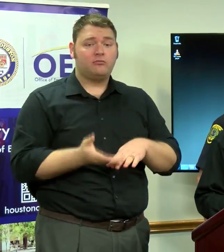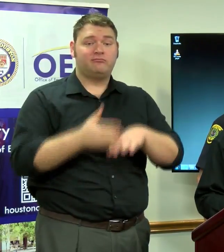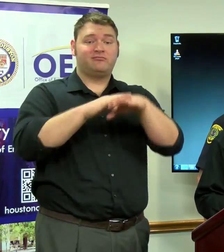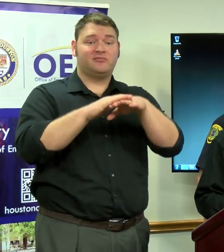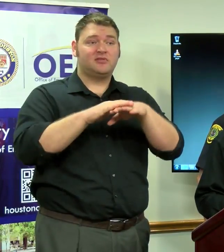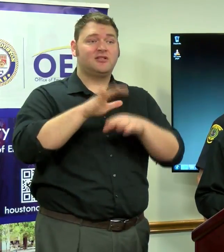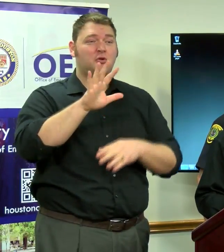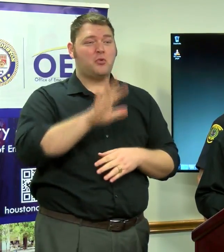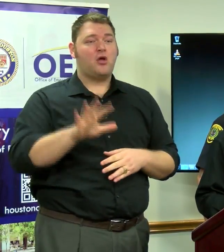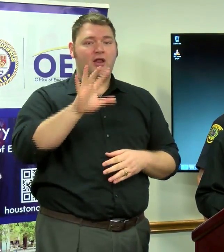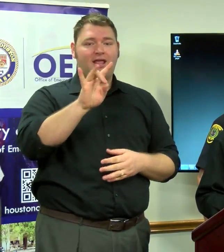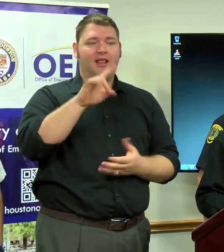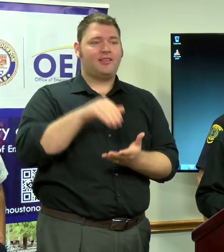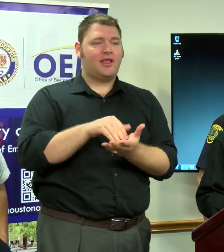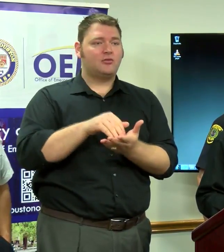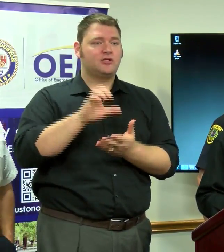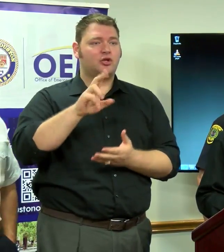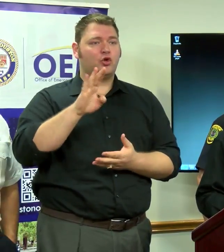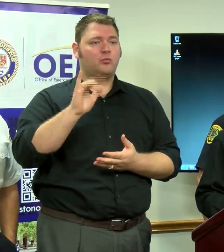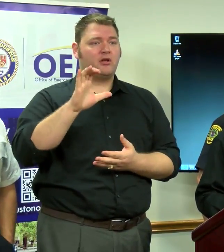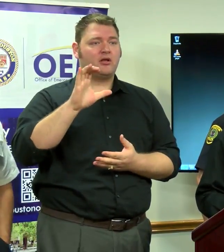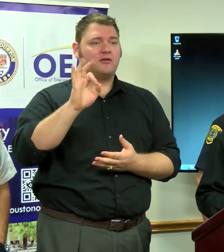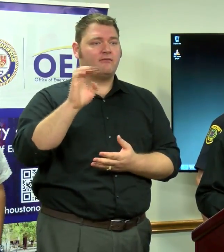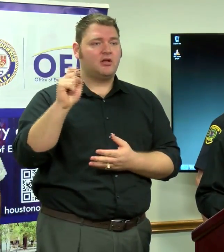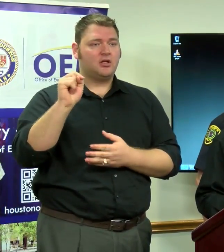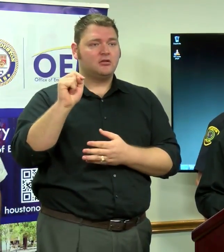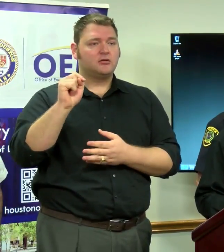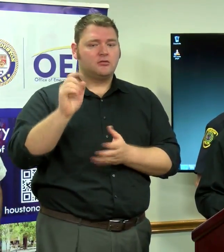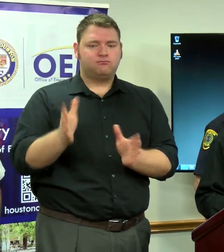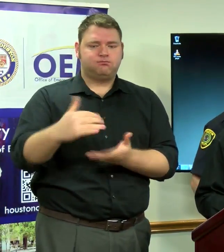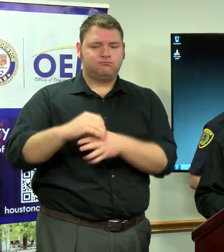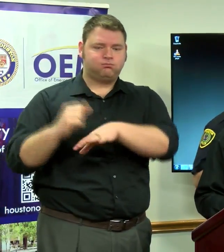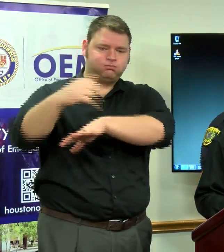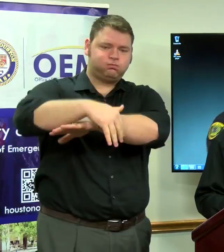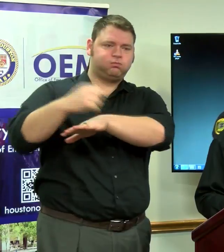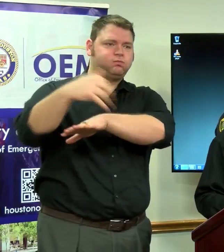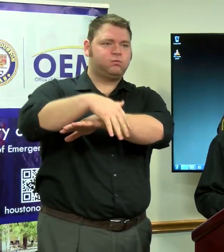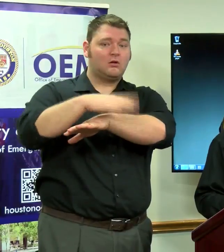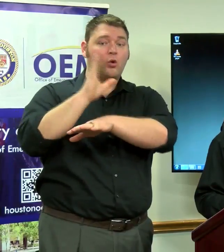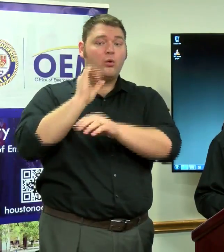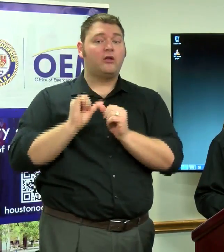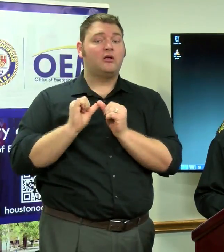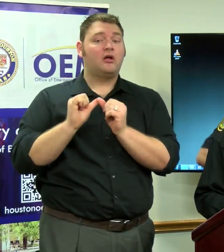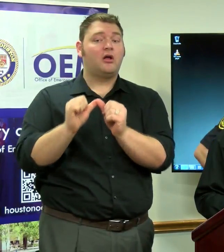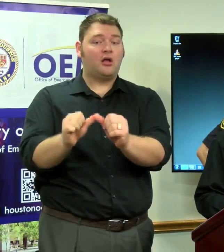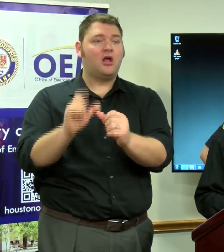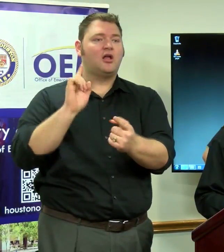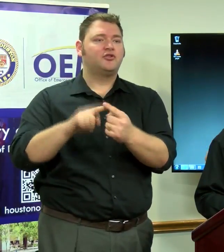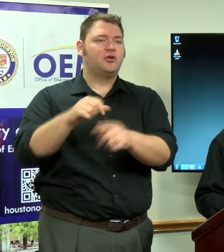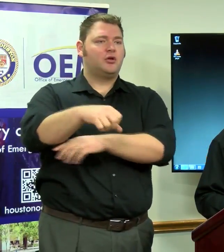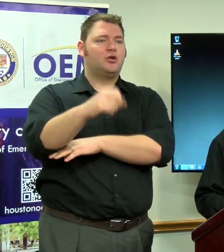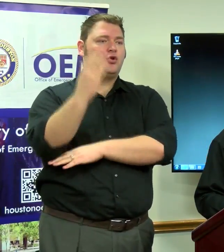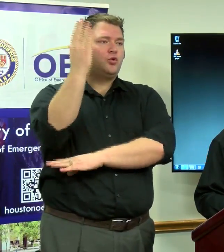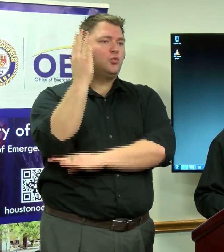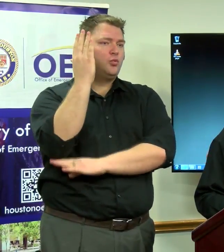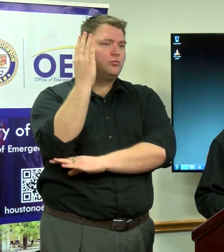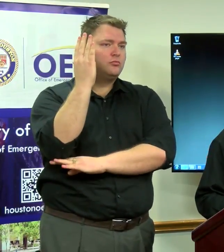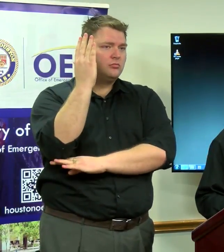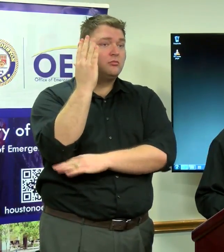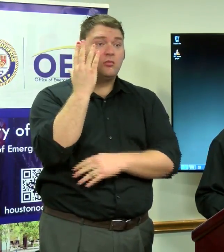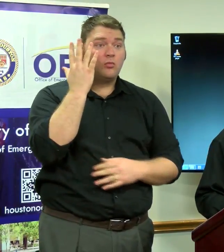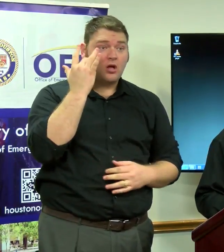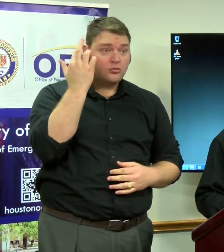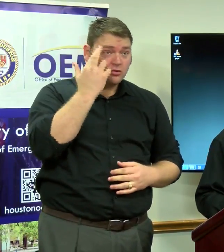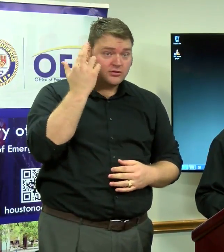cubic feet, which will go up till about noon. And the reason is the amount of water that's behind Barker